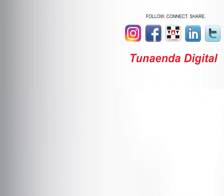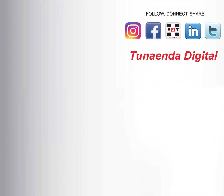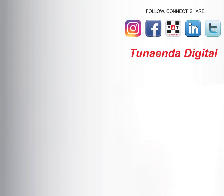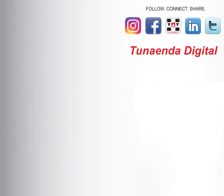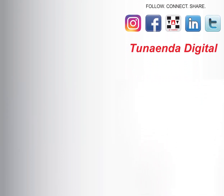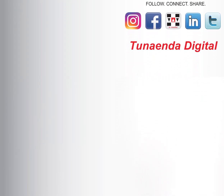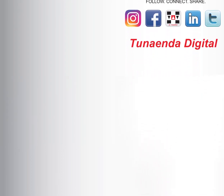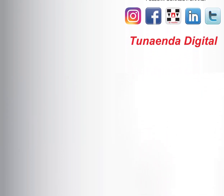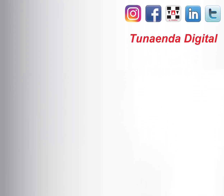Thank you.